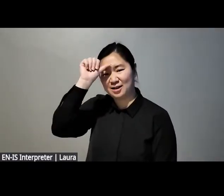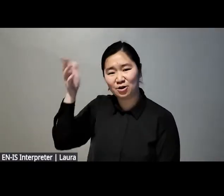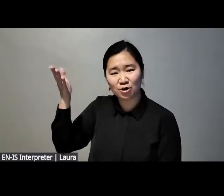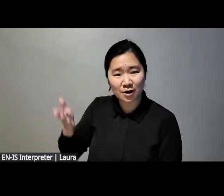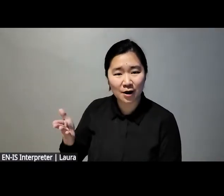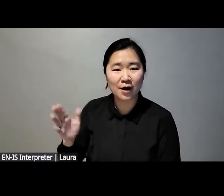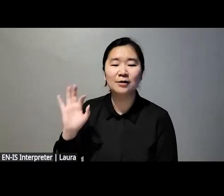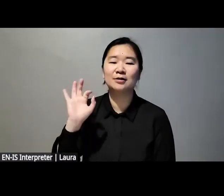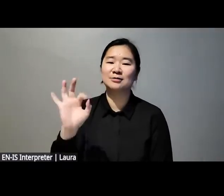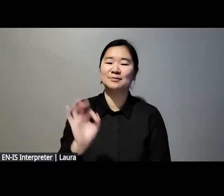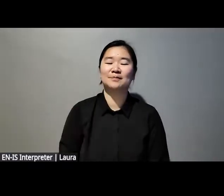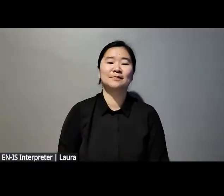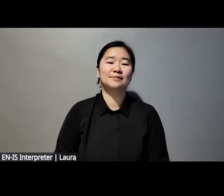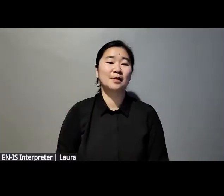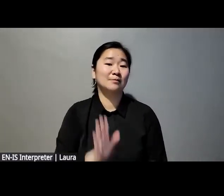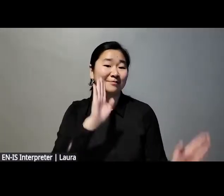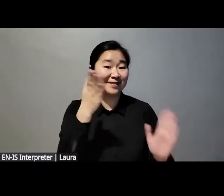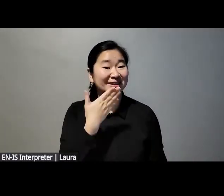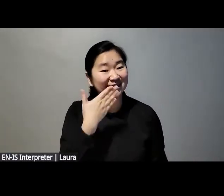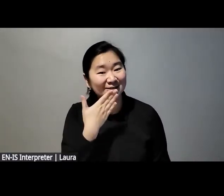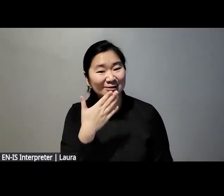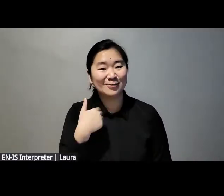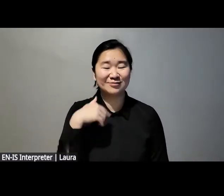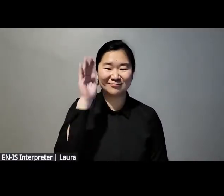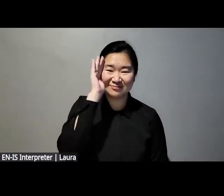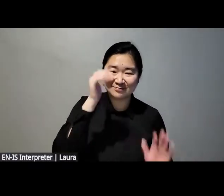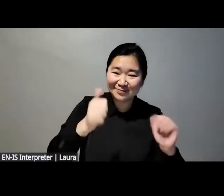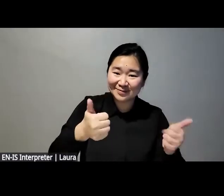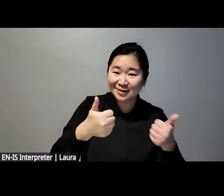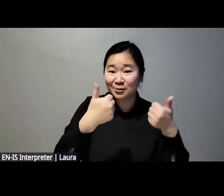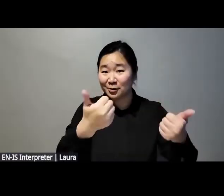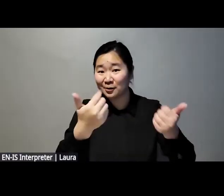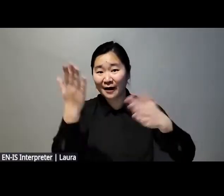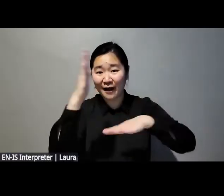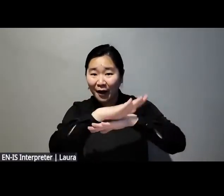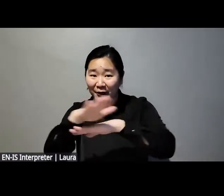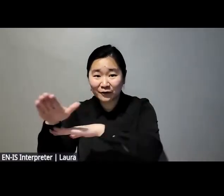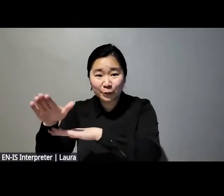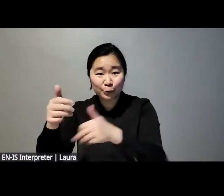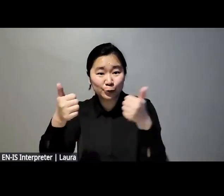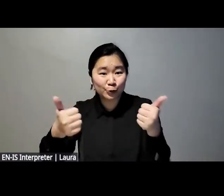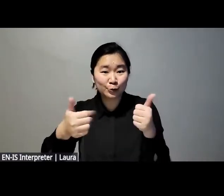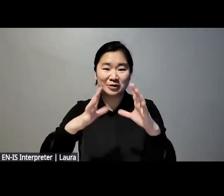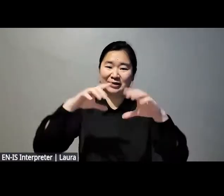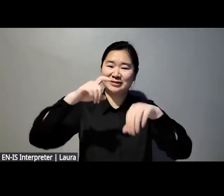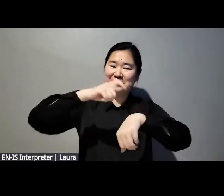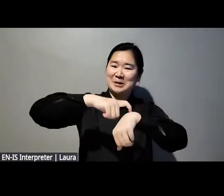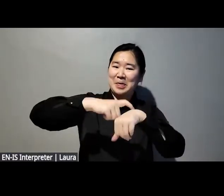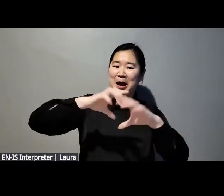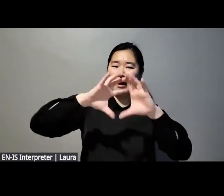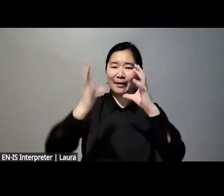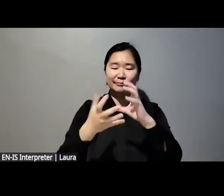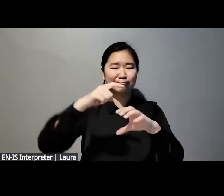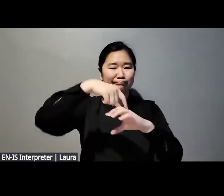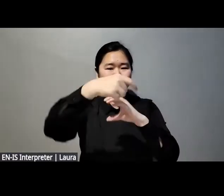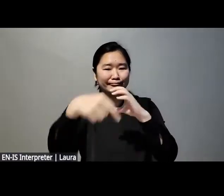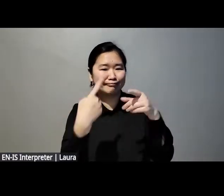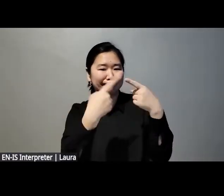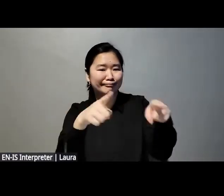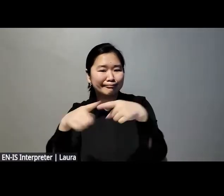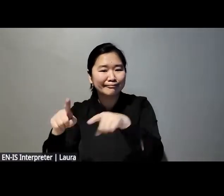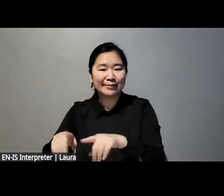on the work done during the Inclusive Futures program. We've talked about partnerships. Claire talked about